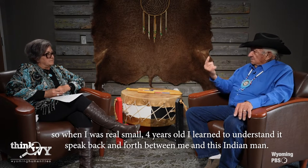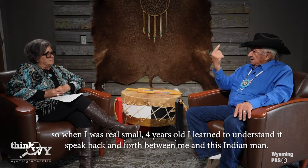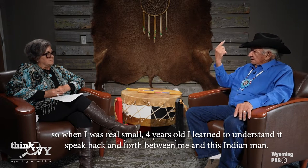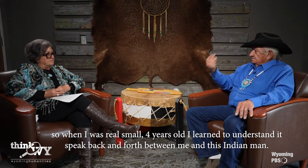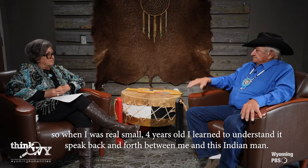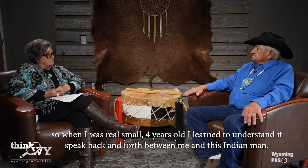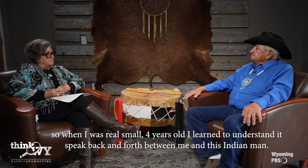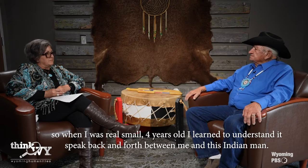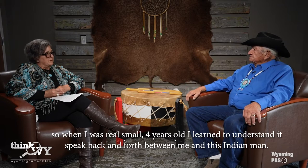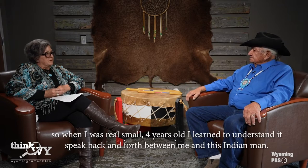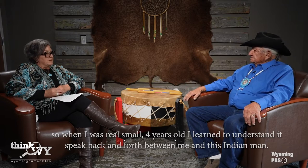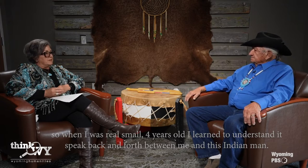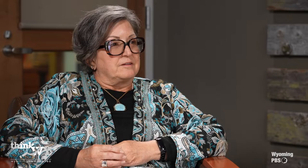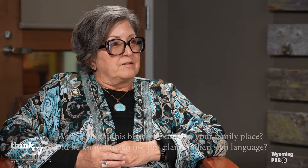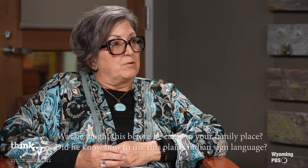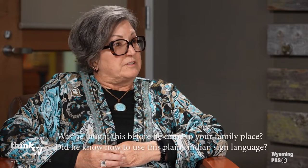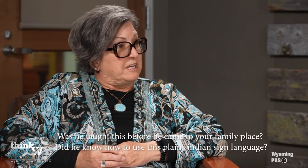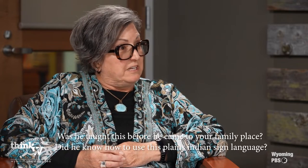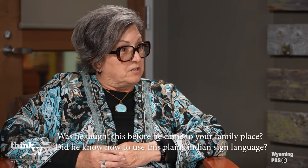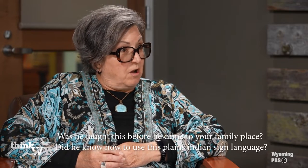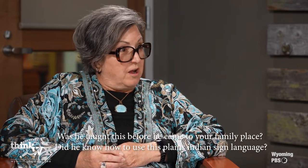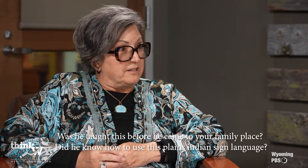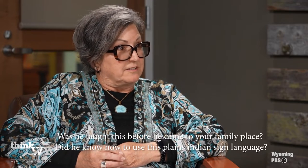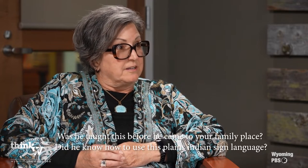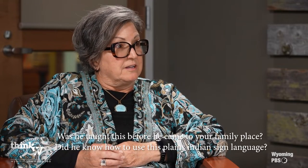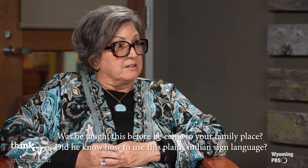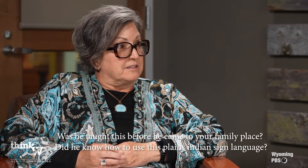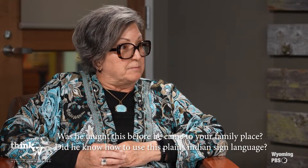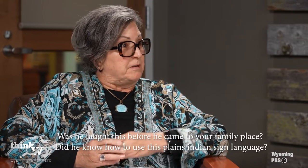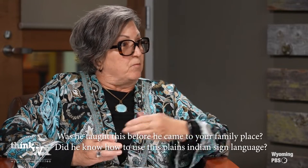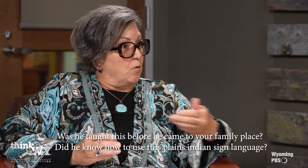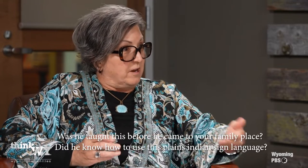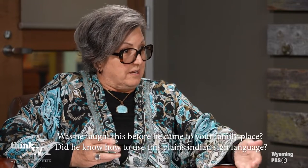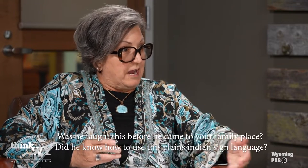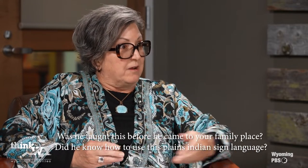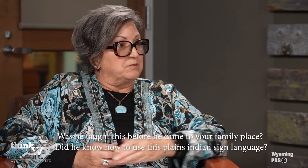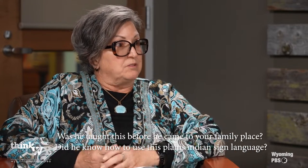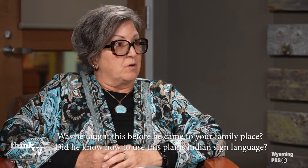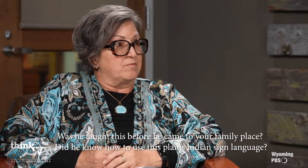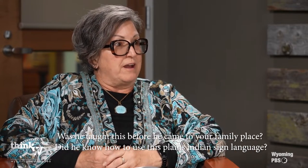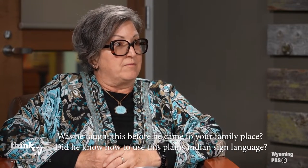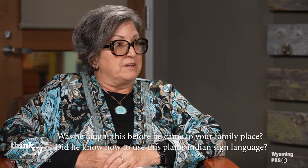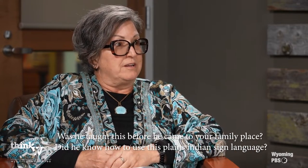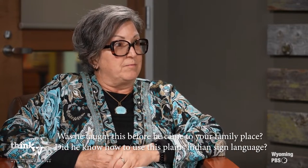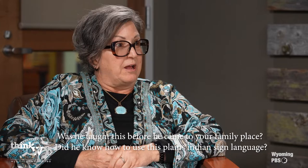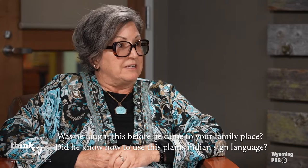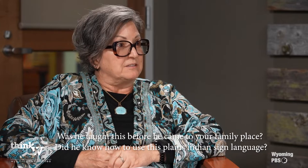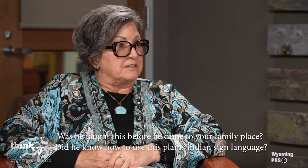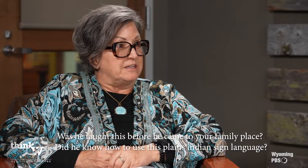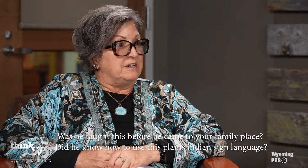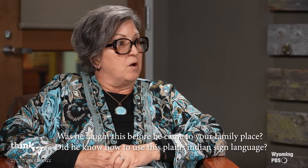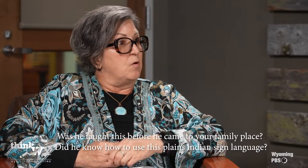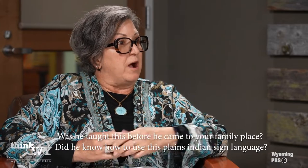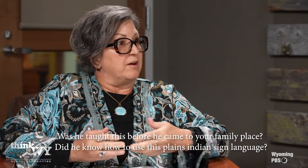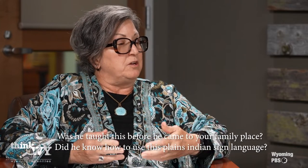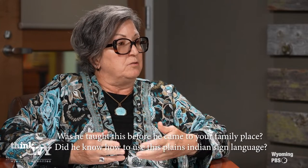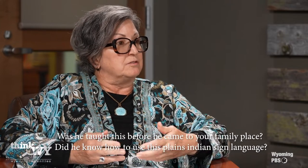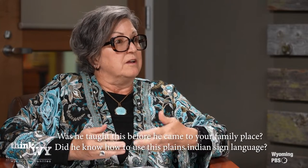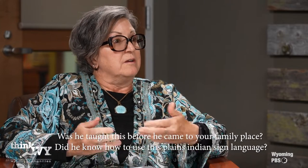man. Was he taught this before he came to your family place? Did he know how to use